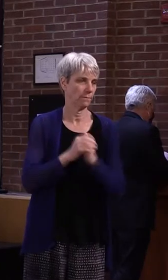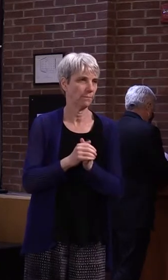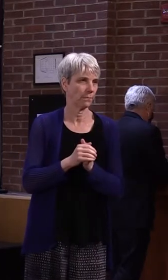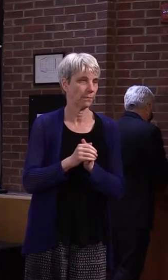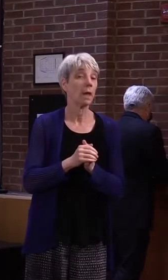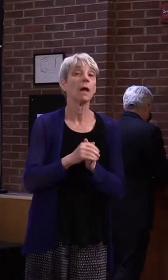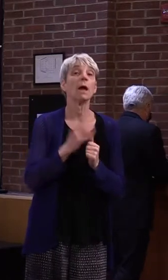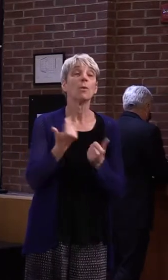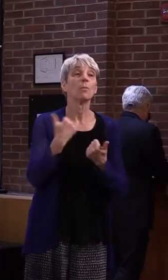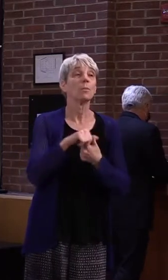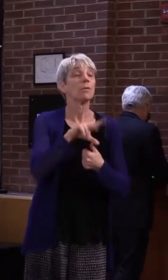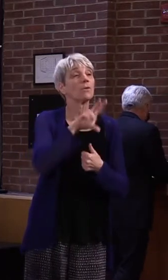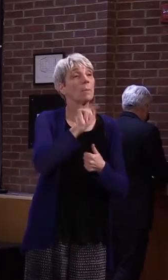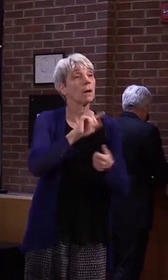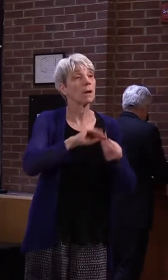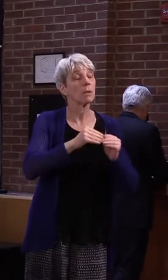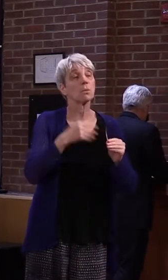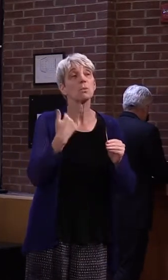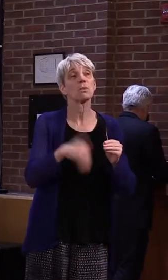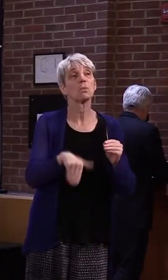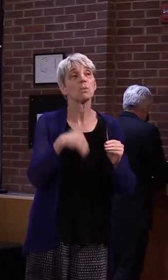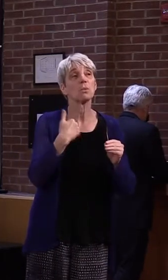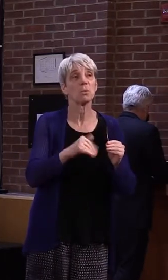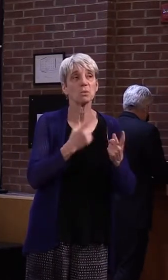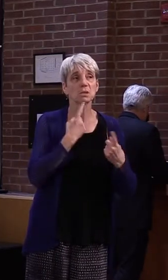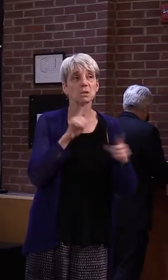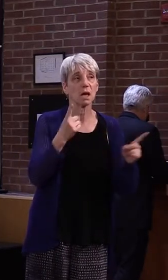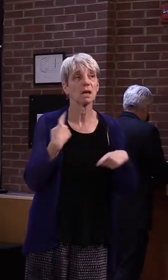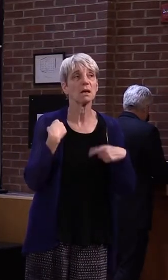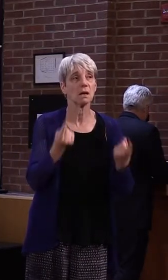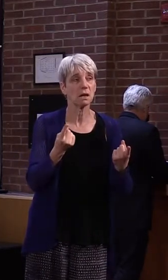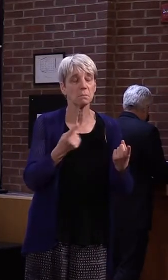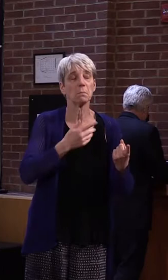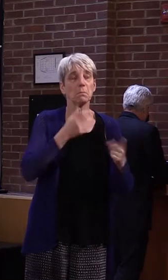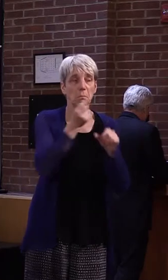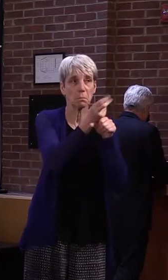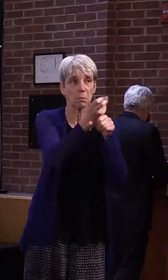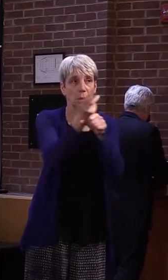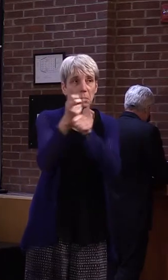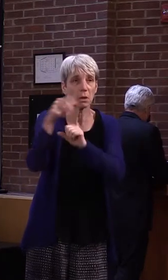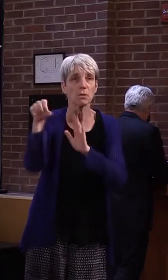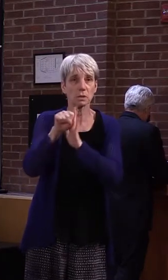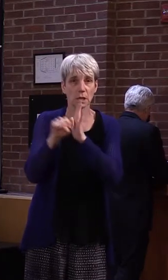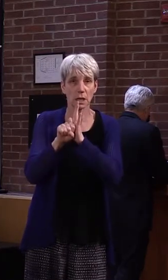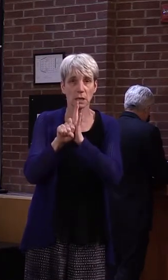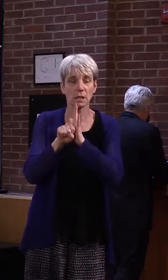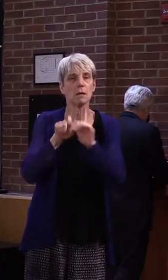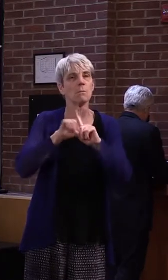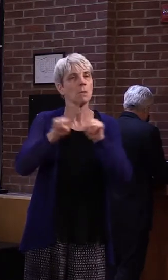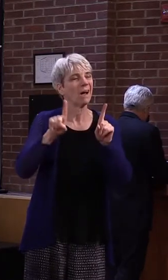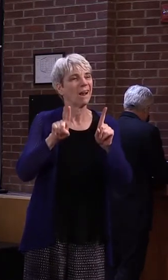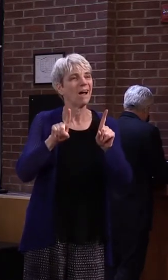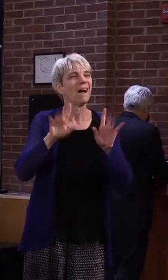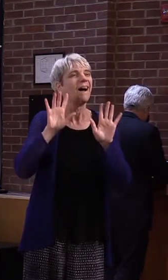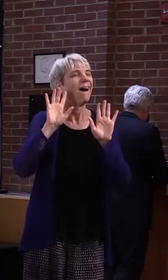other states, it is clear we've been very successful, but we must continue to be vigilant to ensure our success in the future.